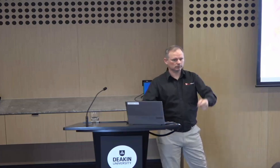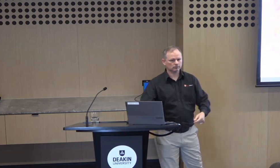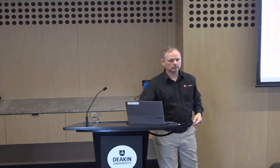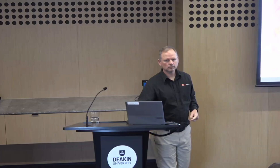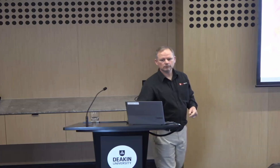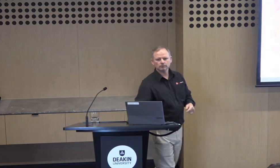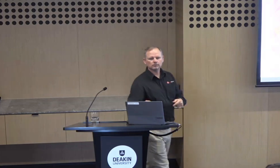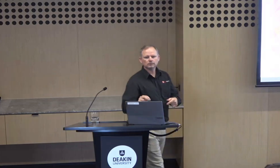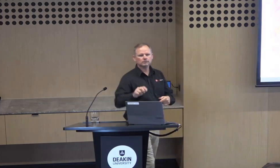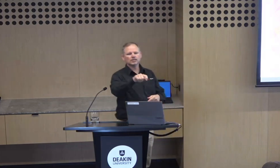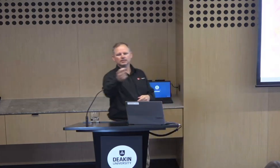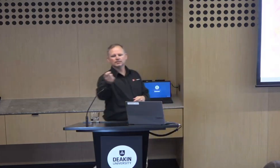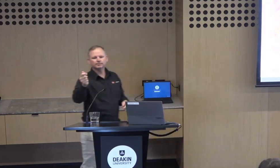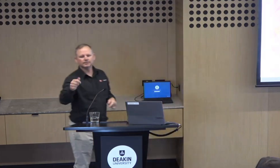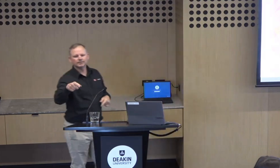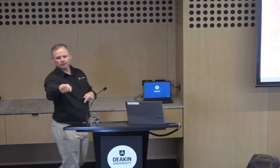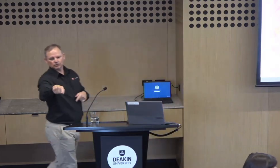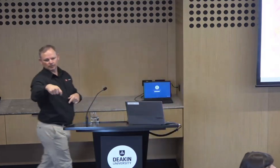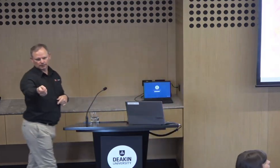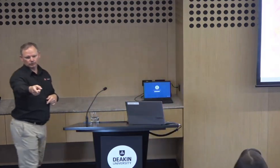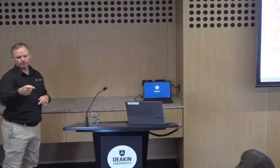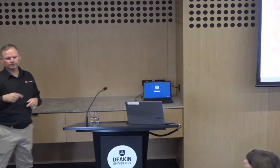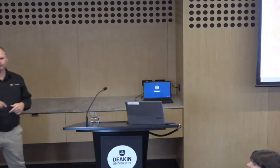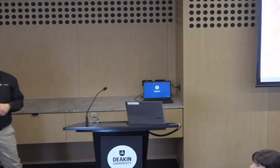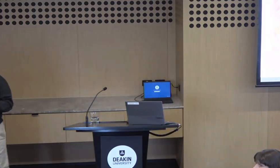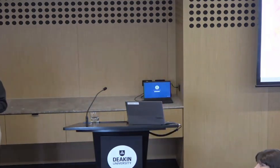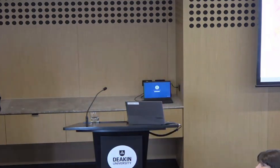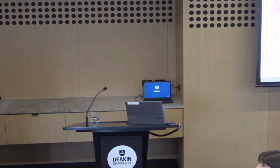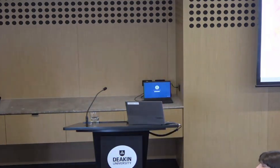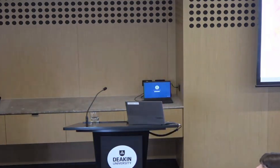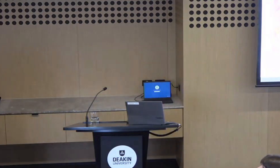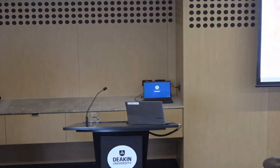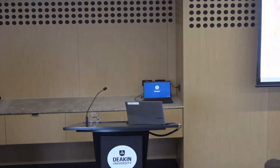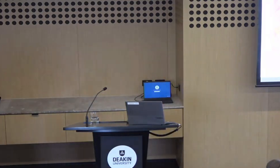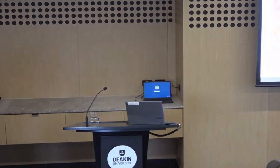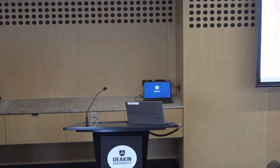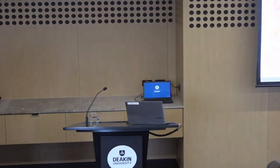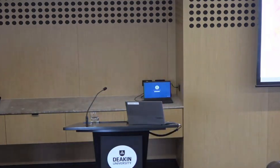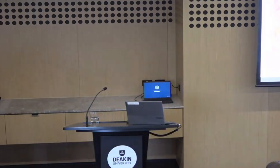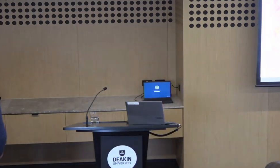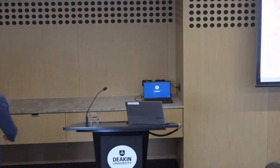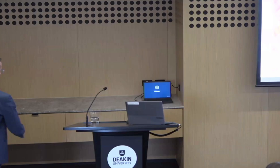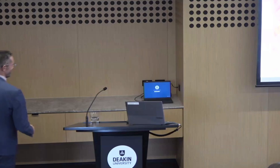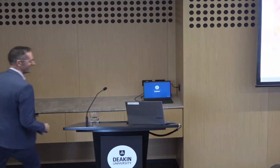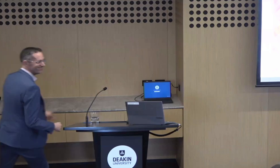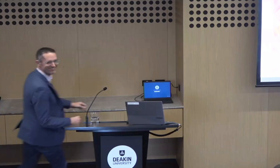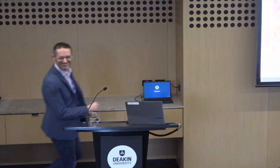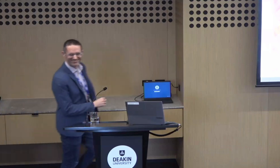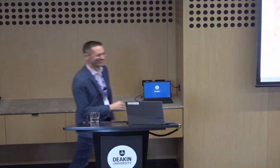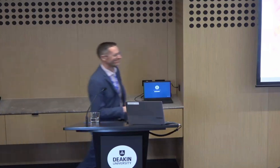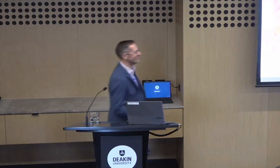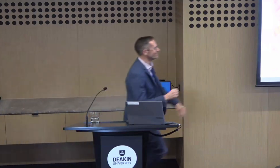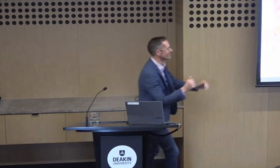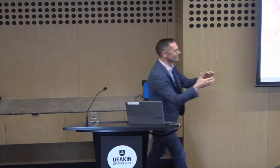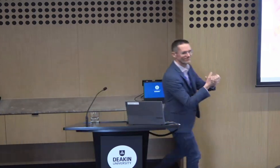this would be an easy question for you philip